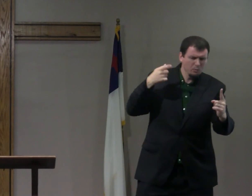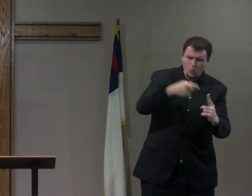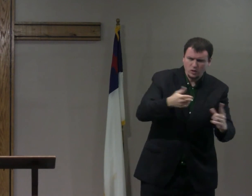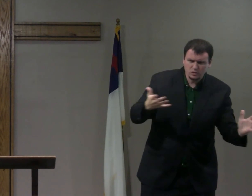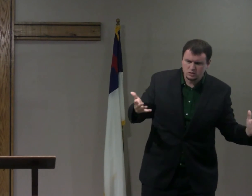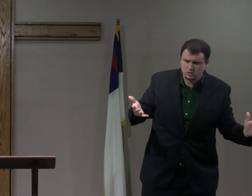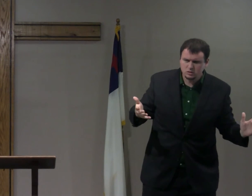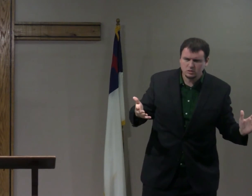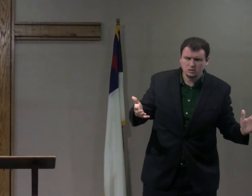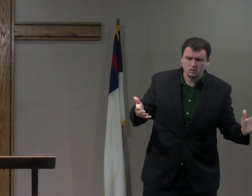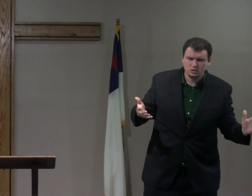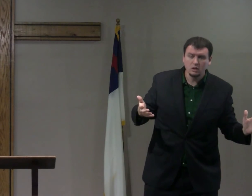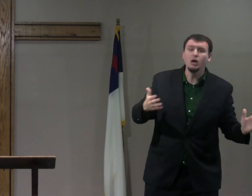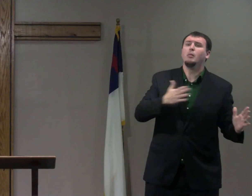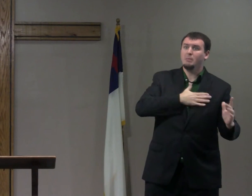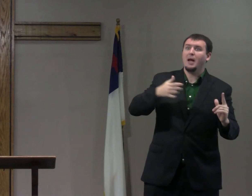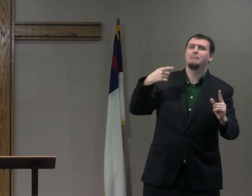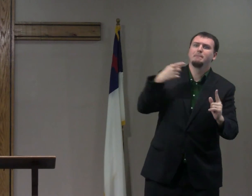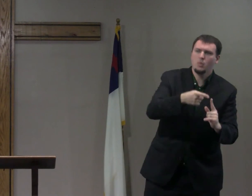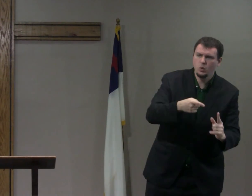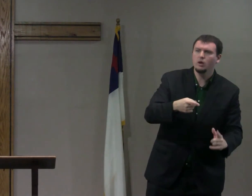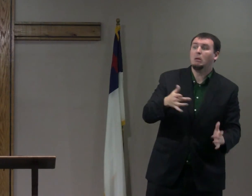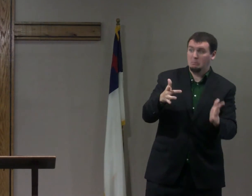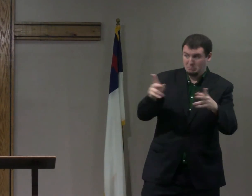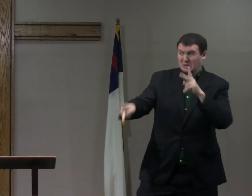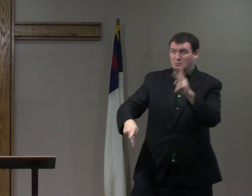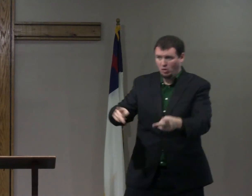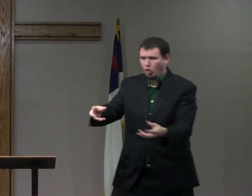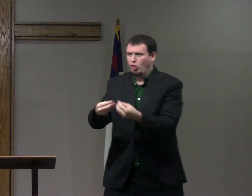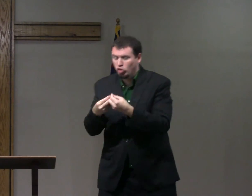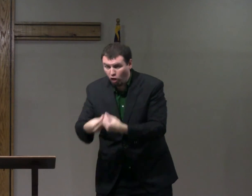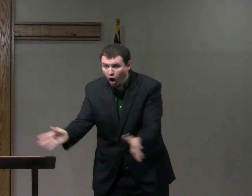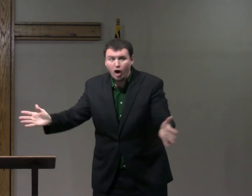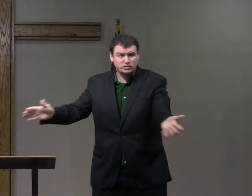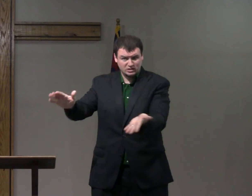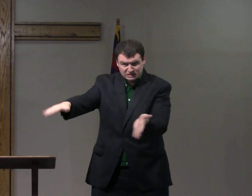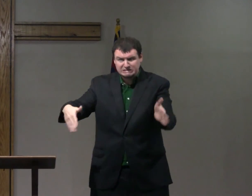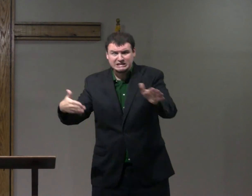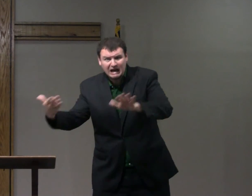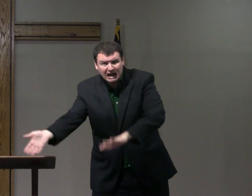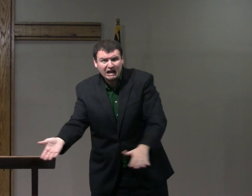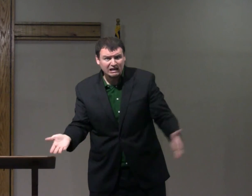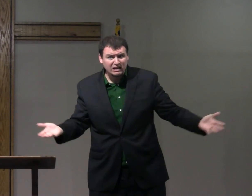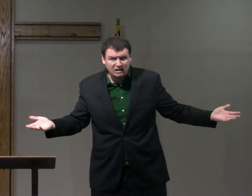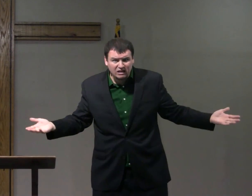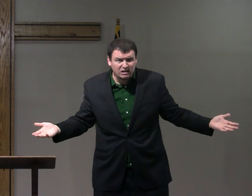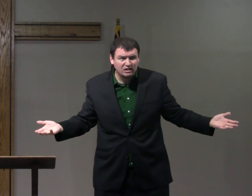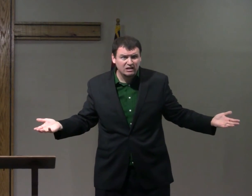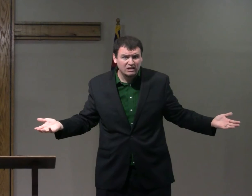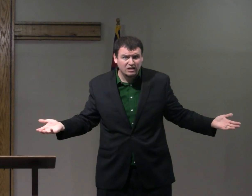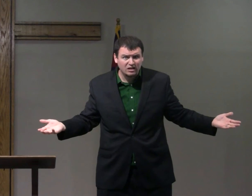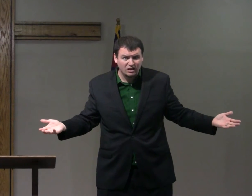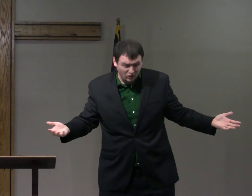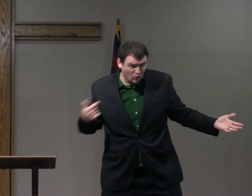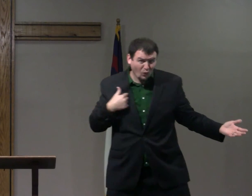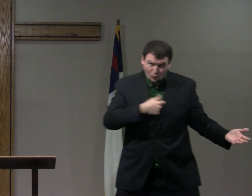I should give. No, that's not my point here. My point is people are lost and